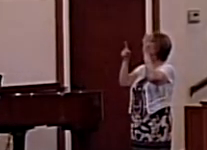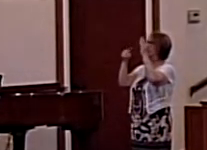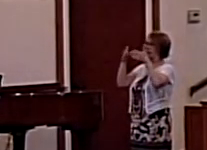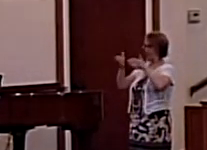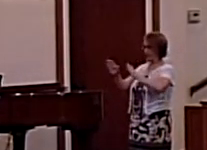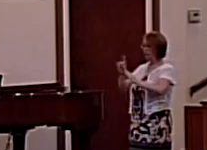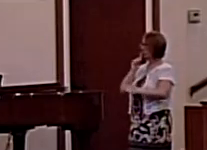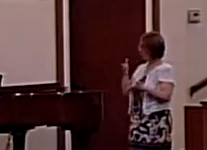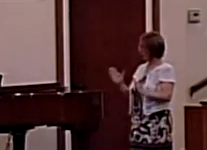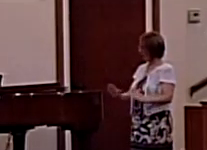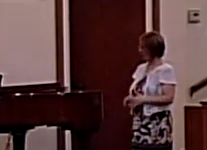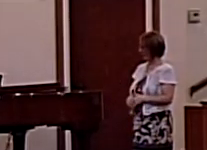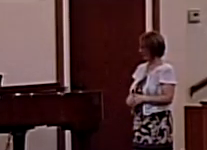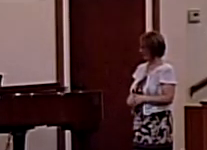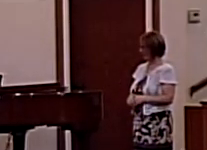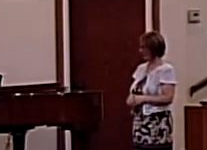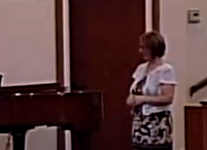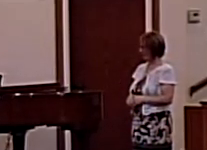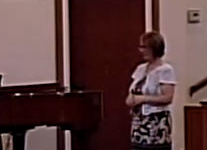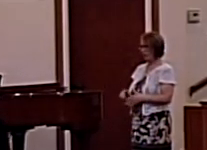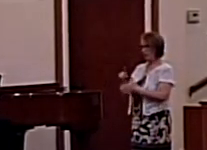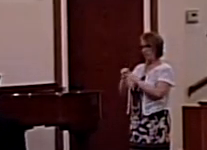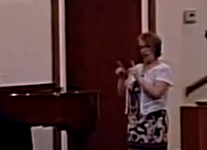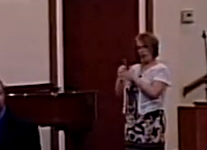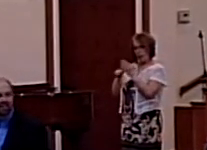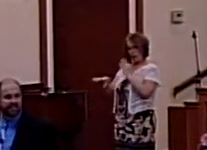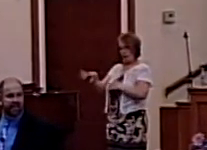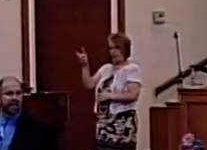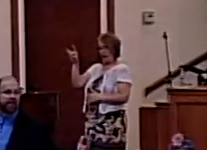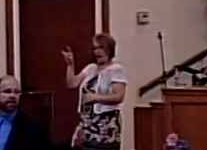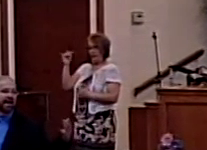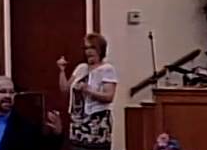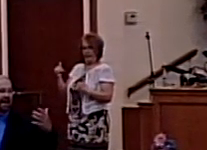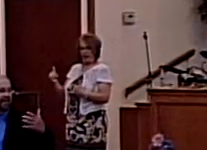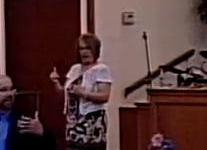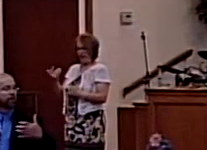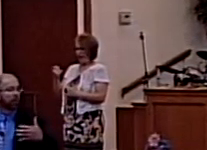way. But what we find out here today is